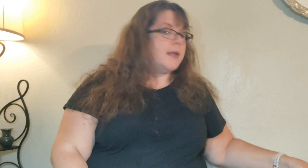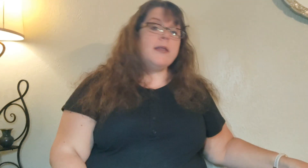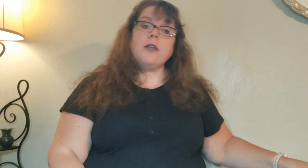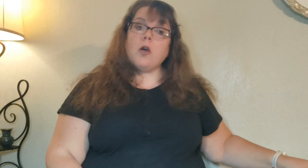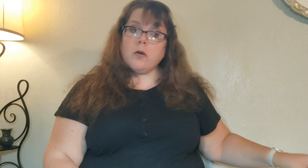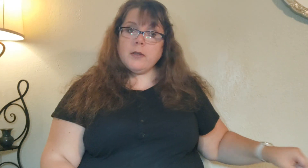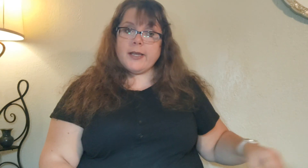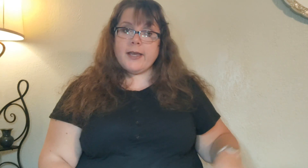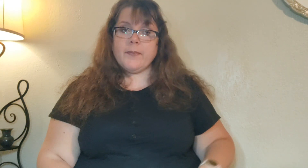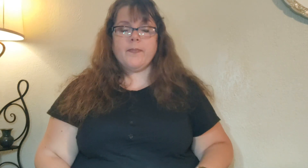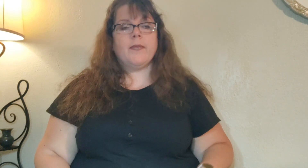Then holy,